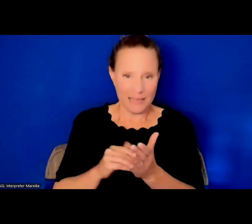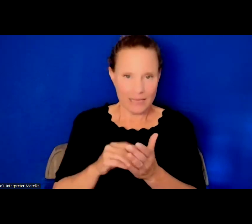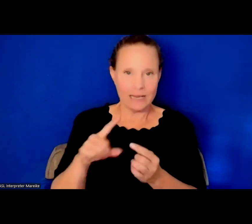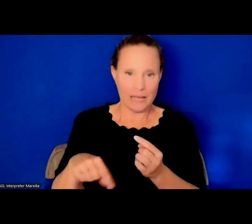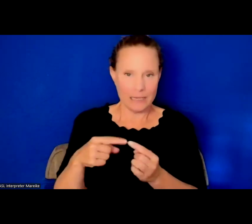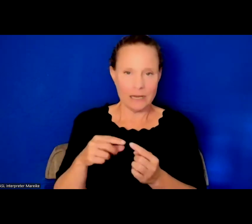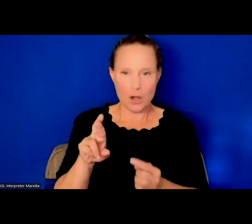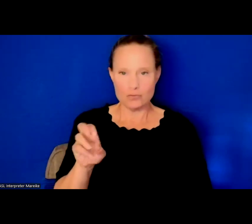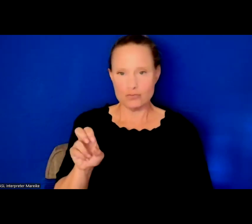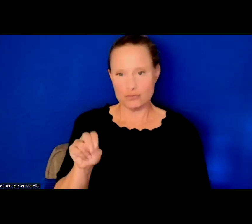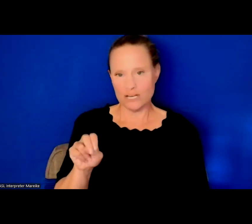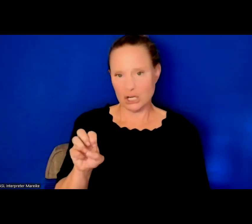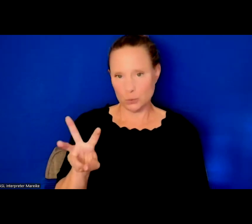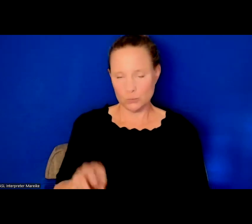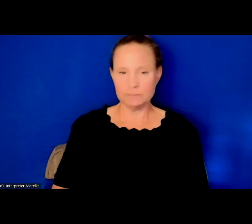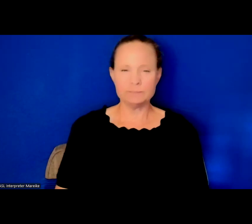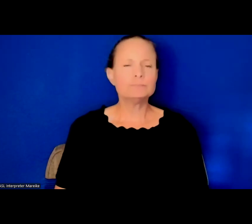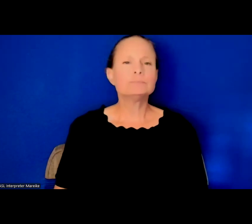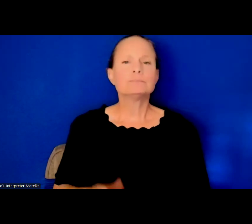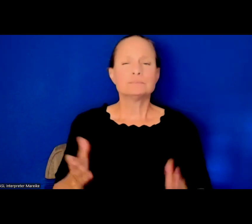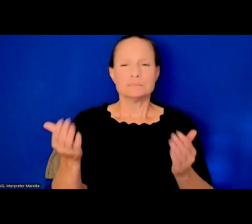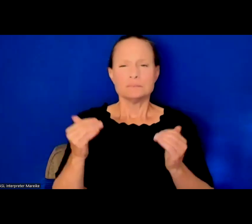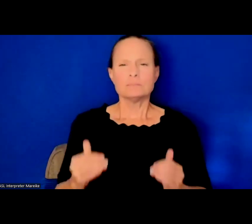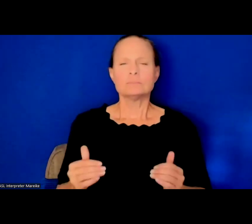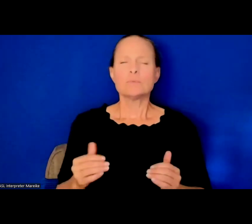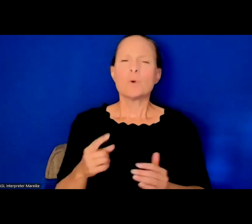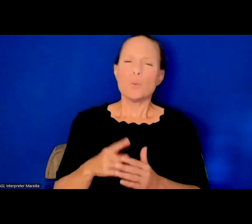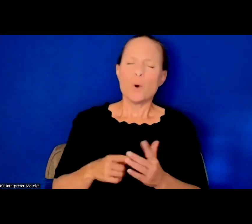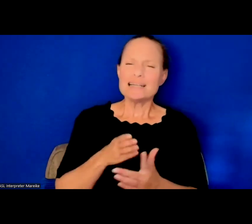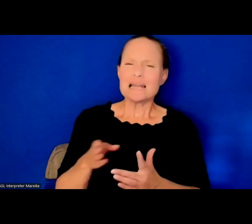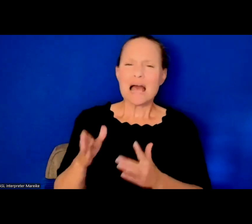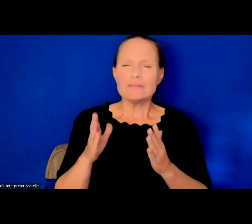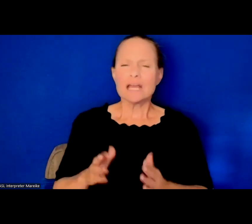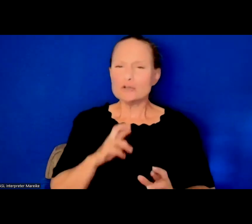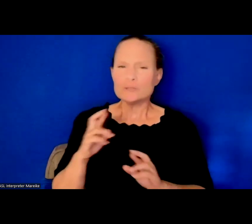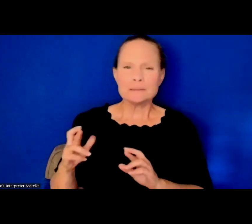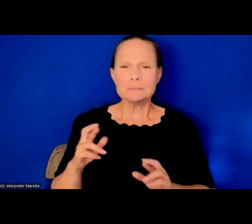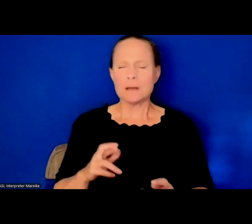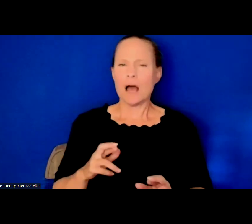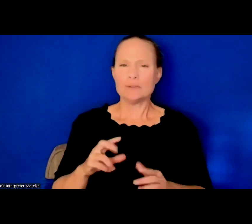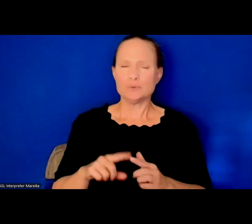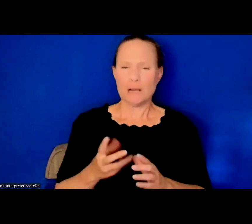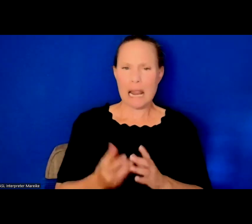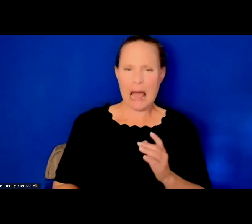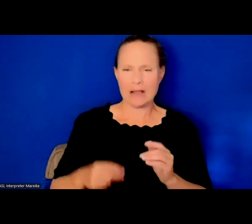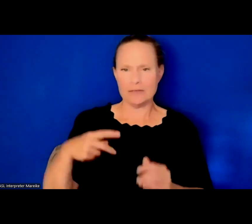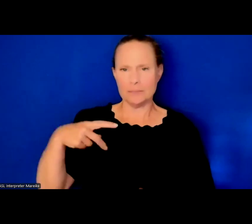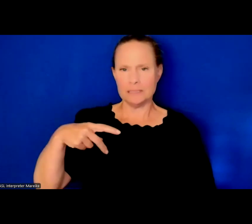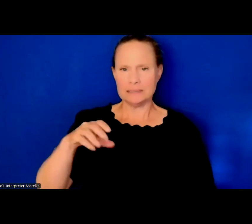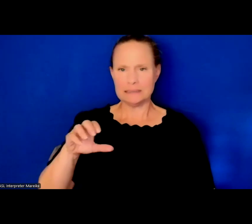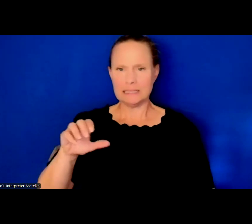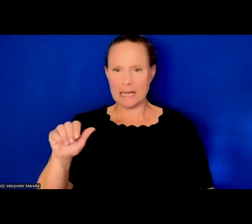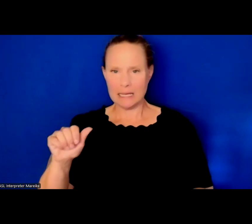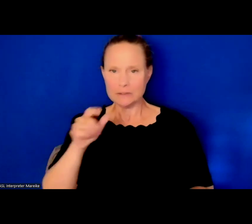Um, what would a navigator's response be to the lack of PCAs who are available to travel and work